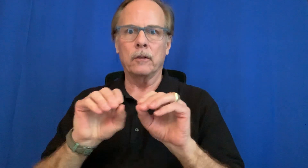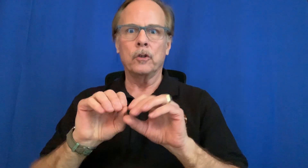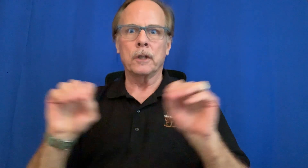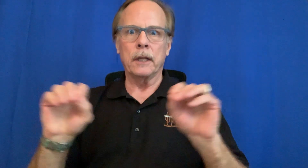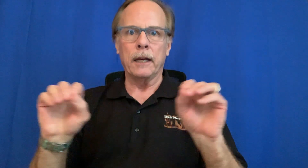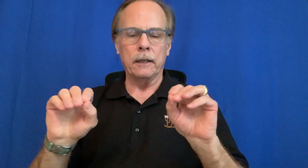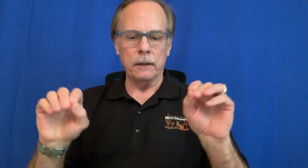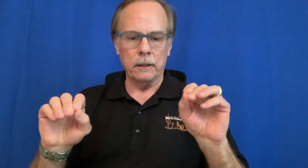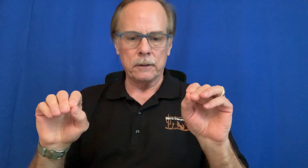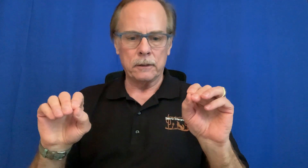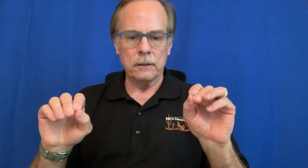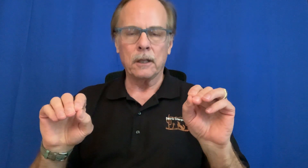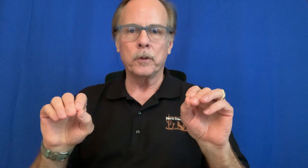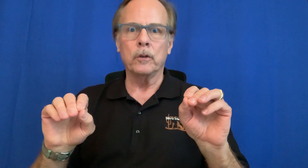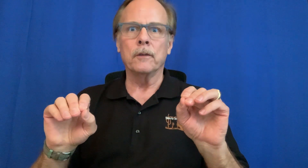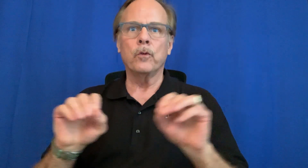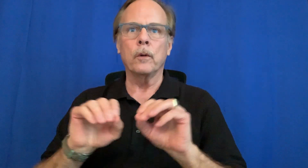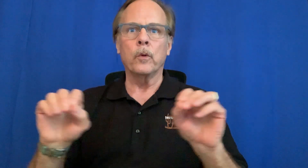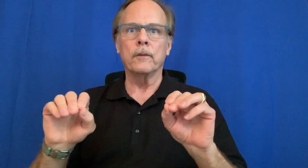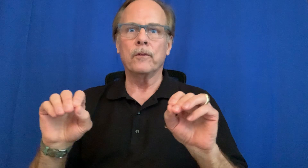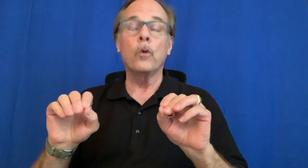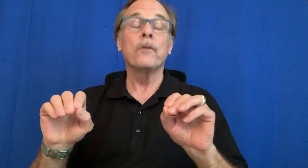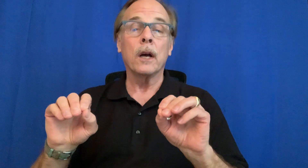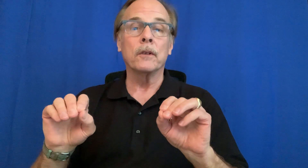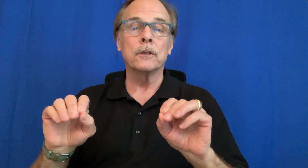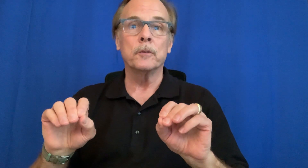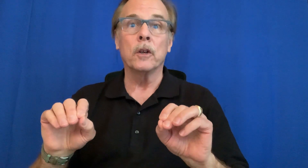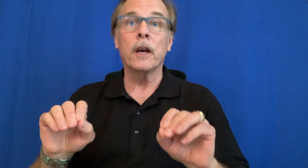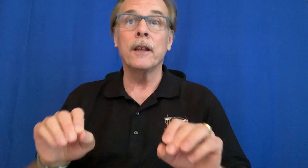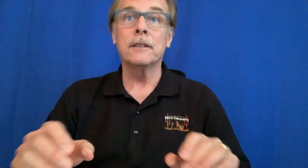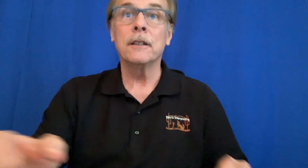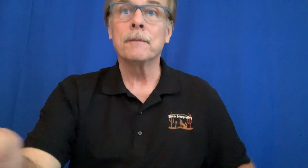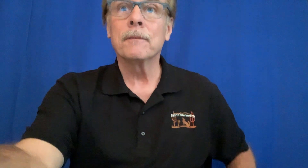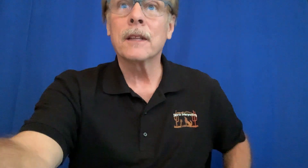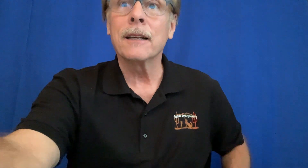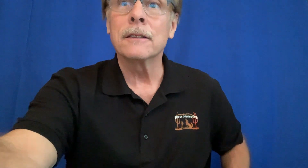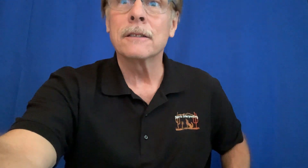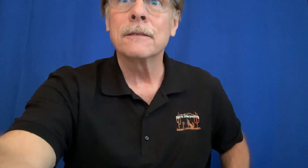using that in this subunit, 4.45, excuse me. Okay, that's it. Thanks.